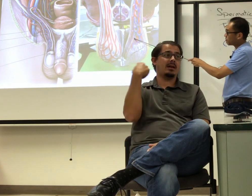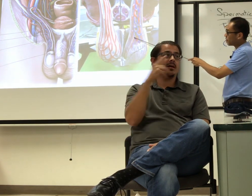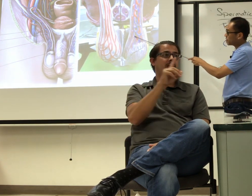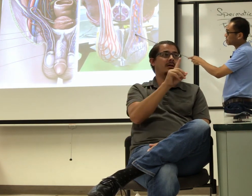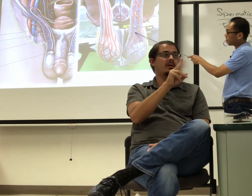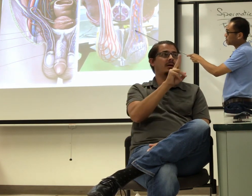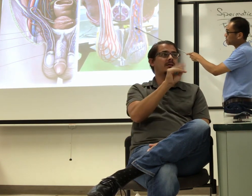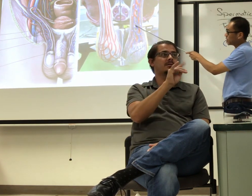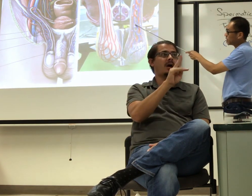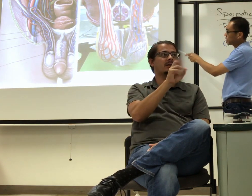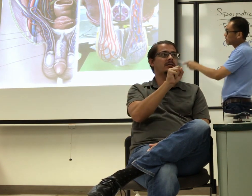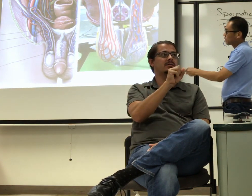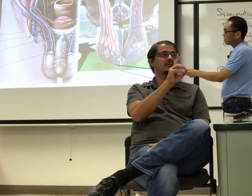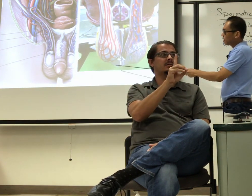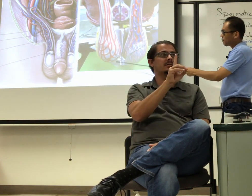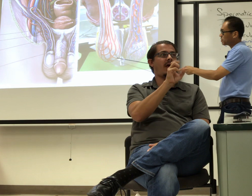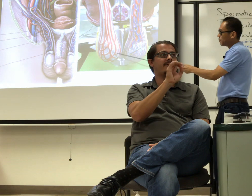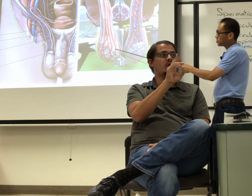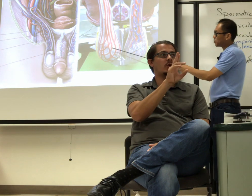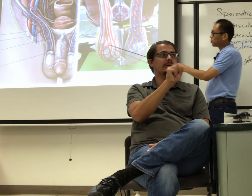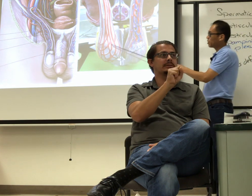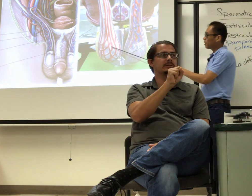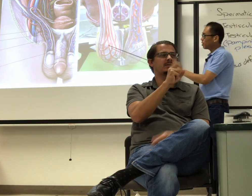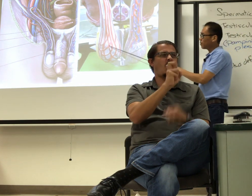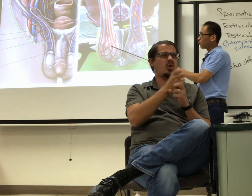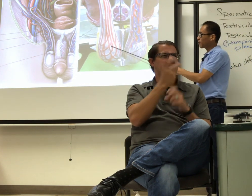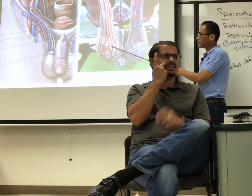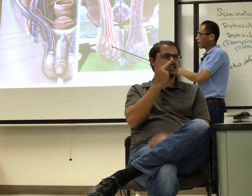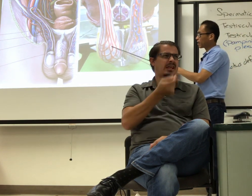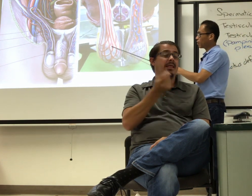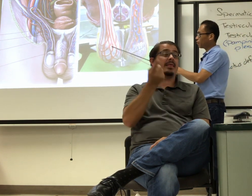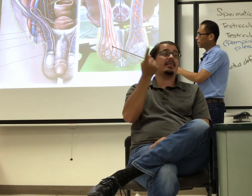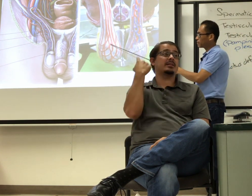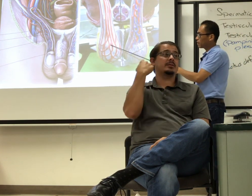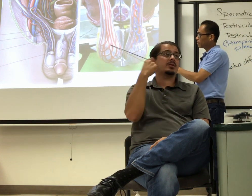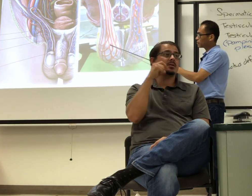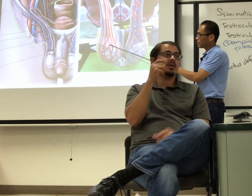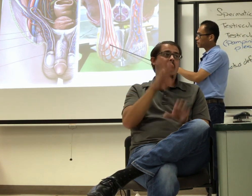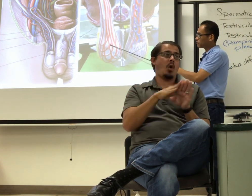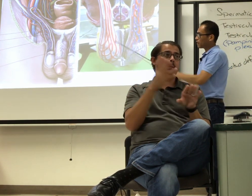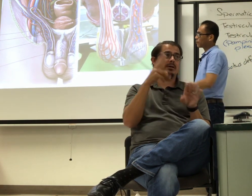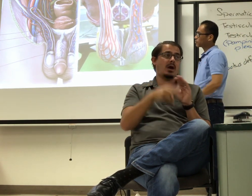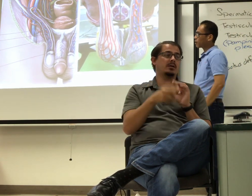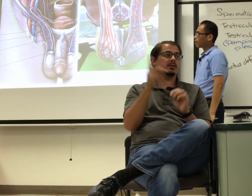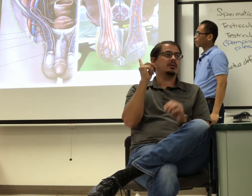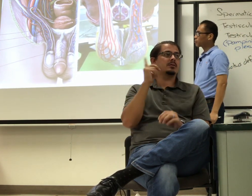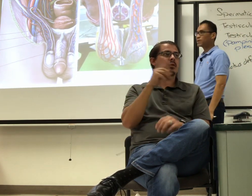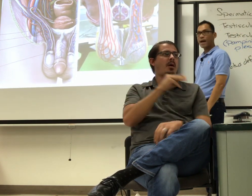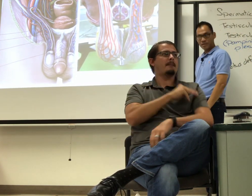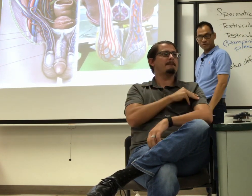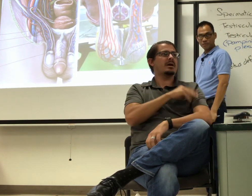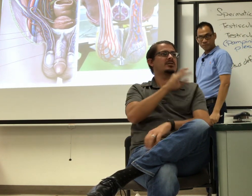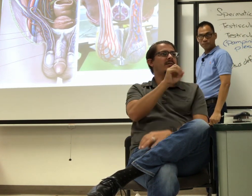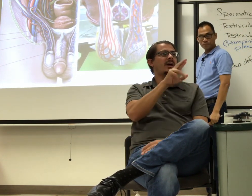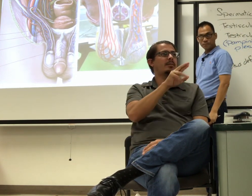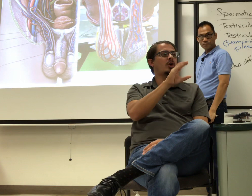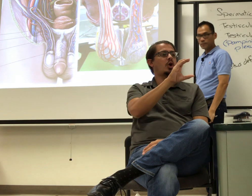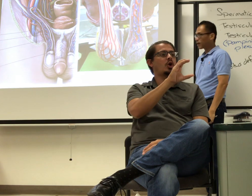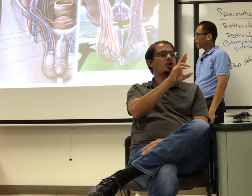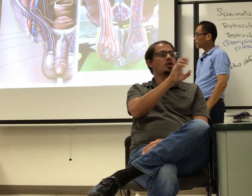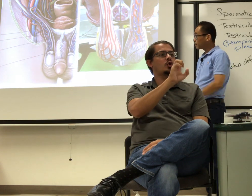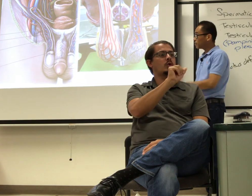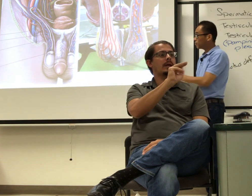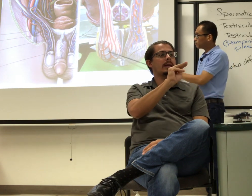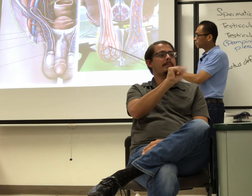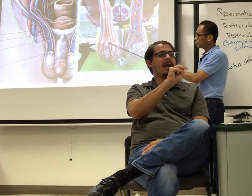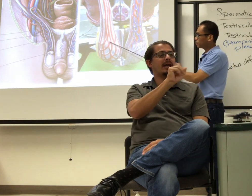ductus deferens. It's hard to see. On this picture, the one that's not cut open, those muscle fibers are cremaster.